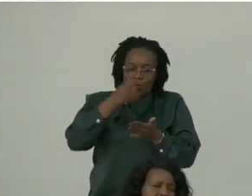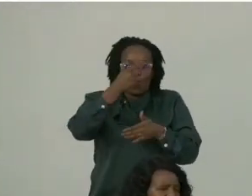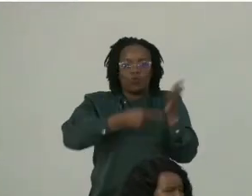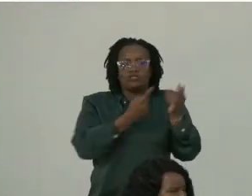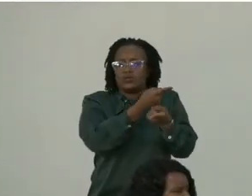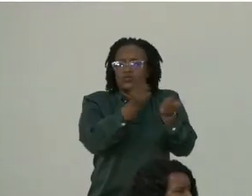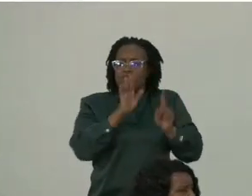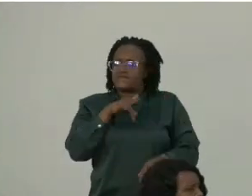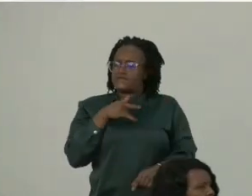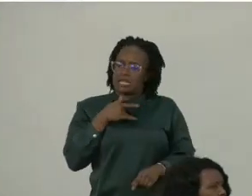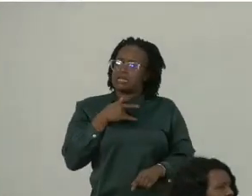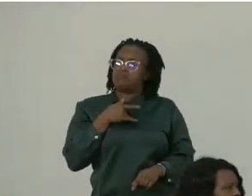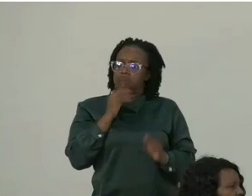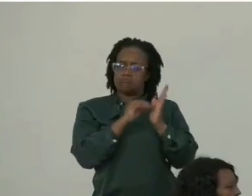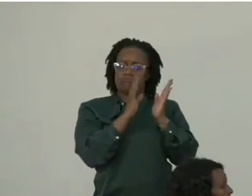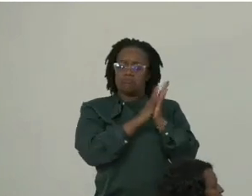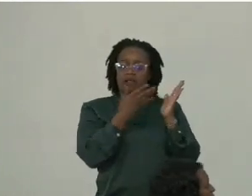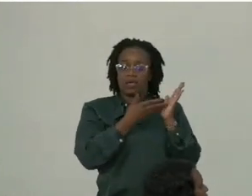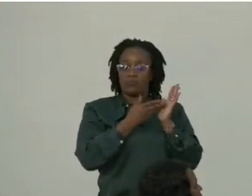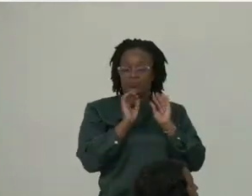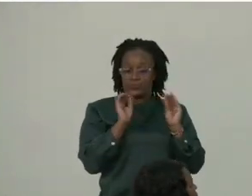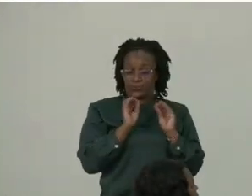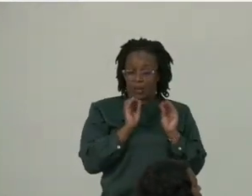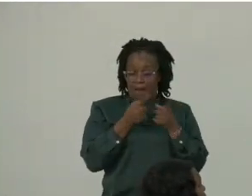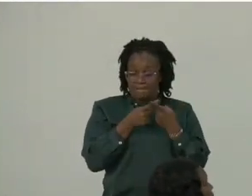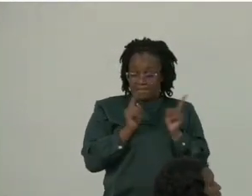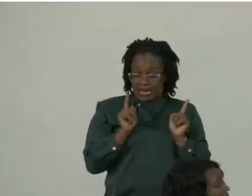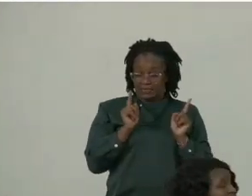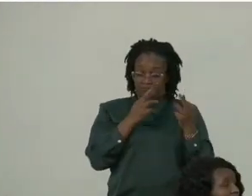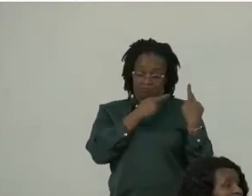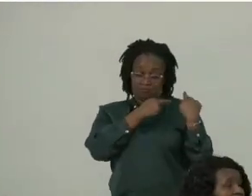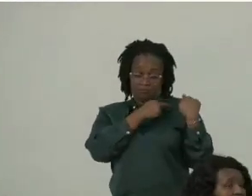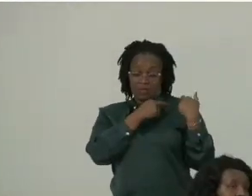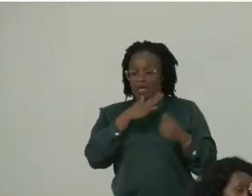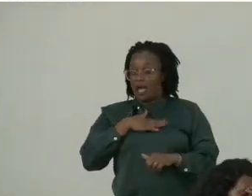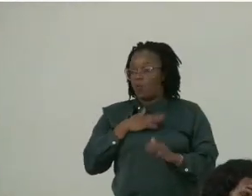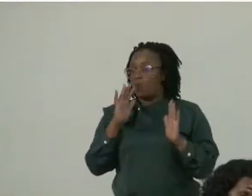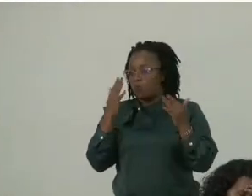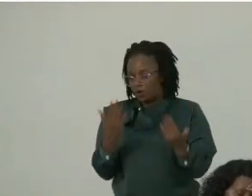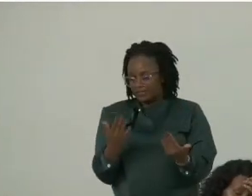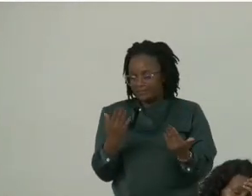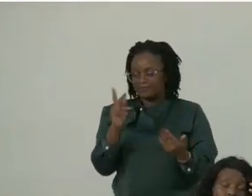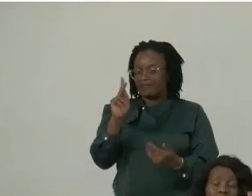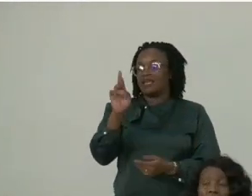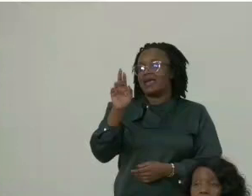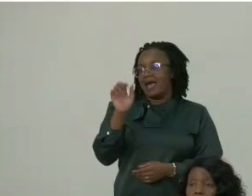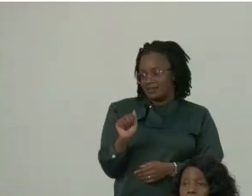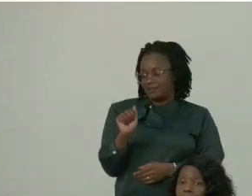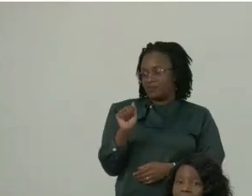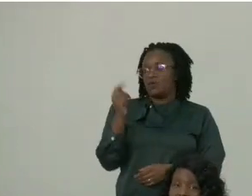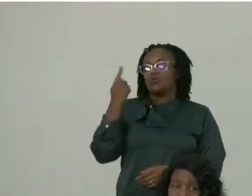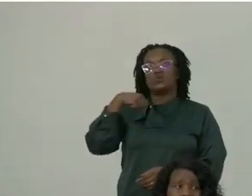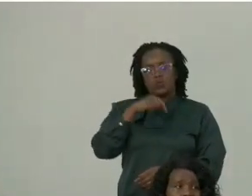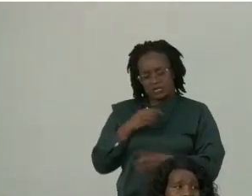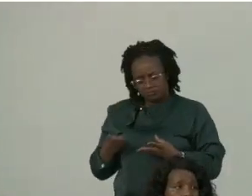been factored, but what then is our responsibility as KRA, we will deal